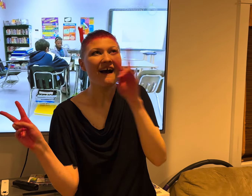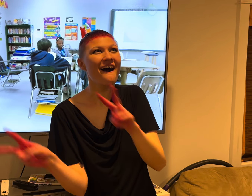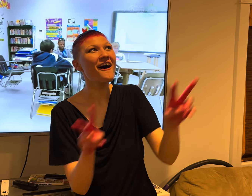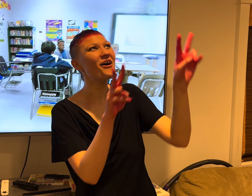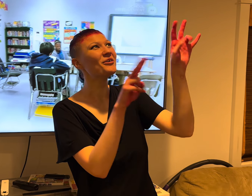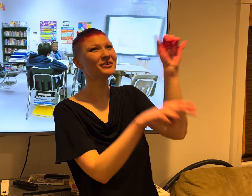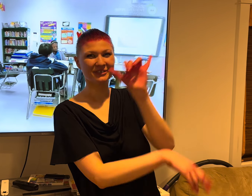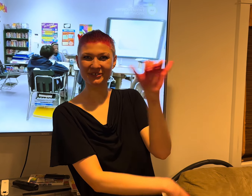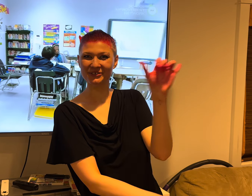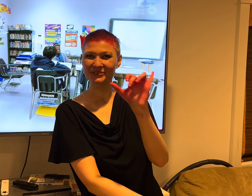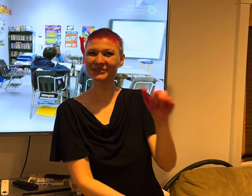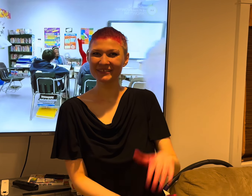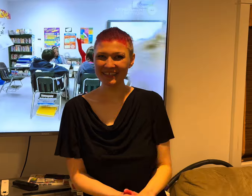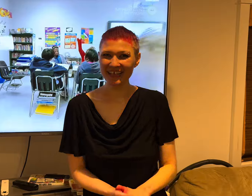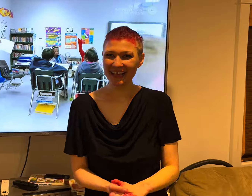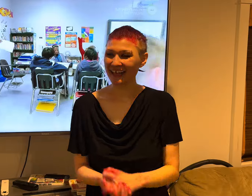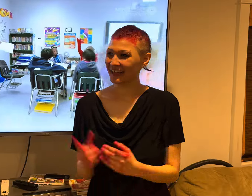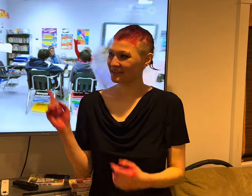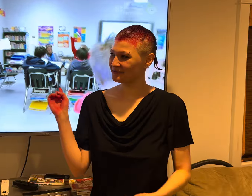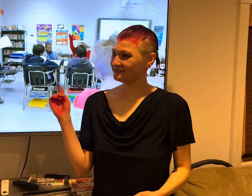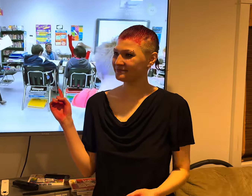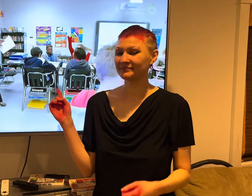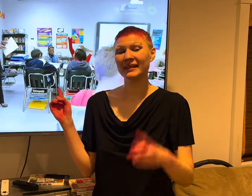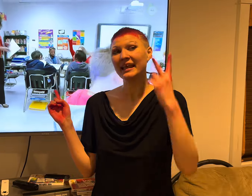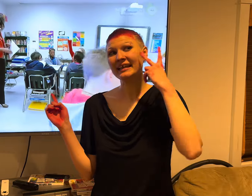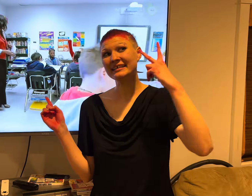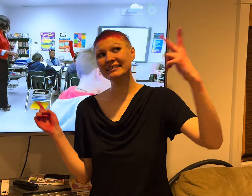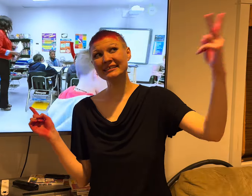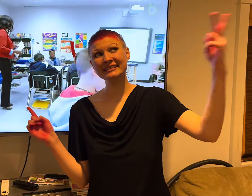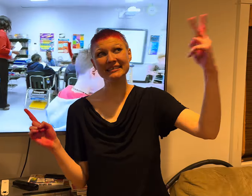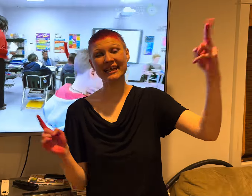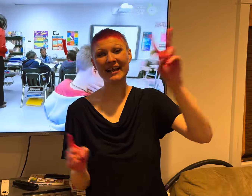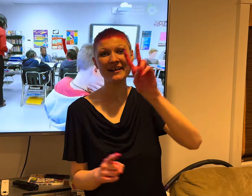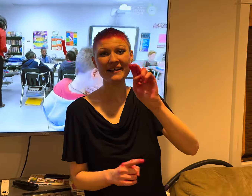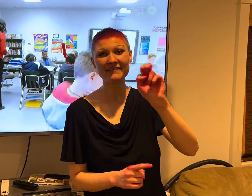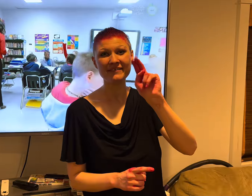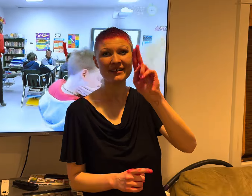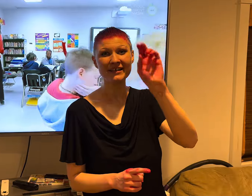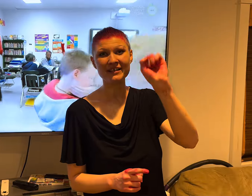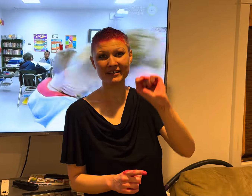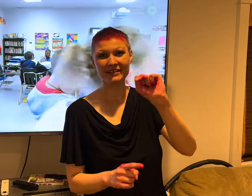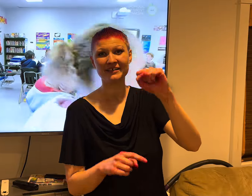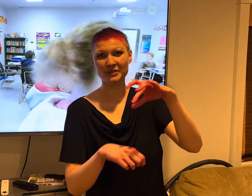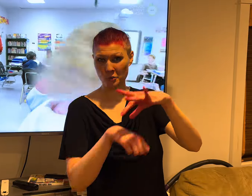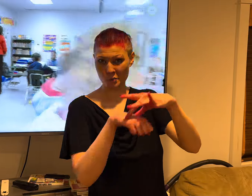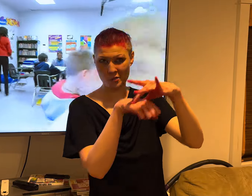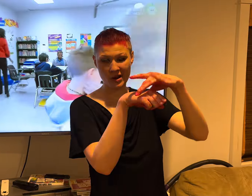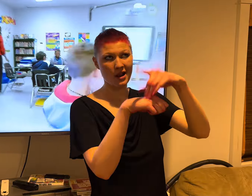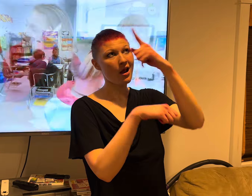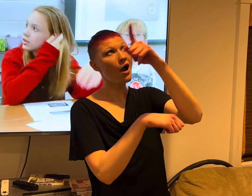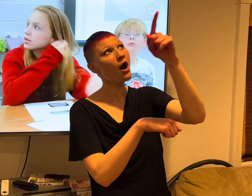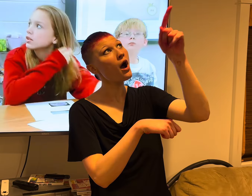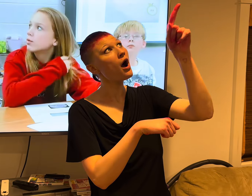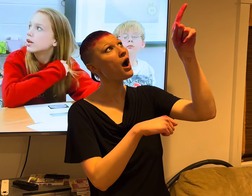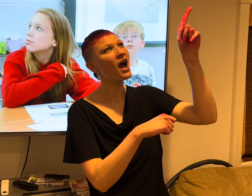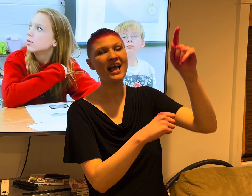California. Seeing Venus is extremely rare. Yes, ma'am. I wanted to ask, what does silhouetted